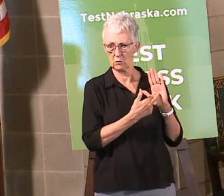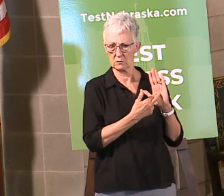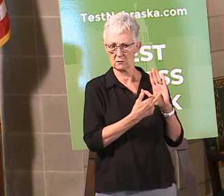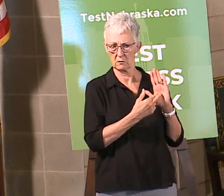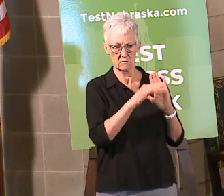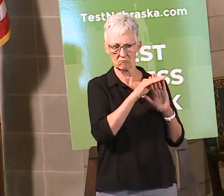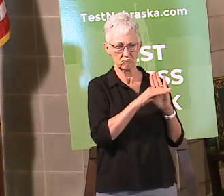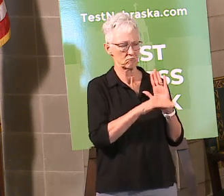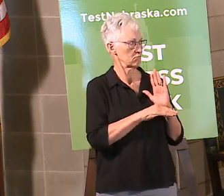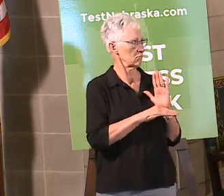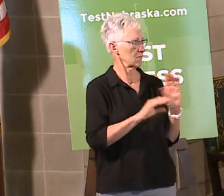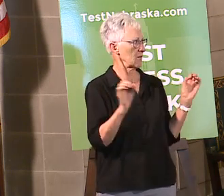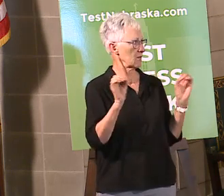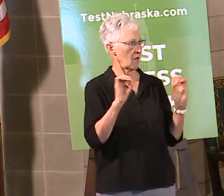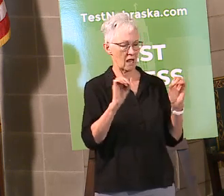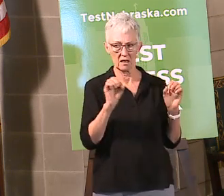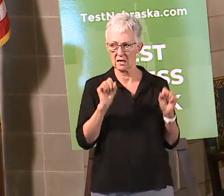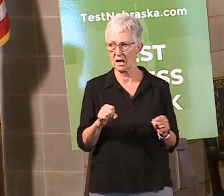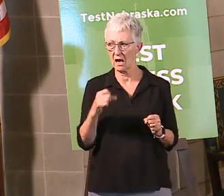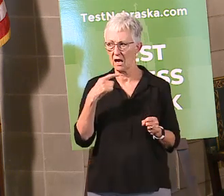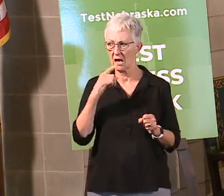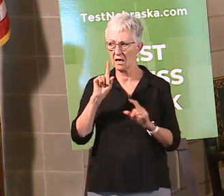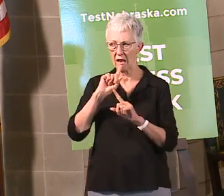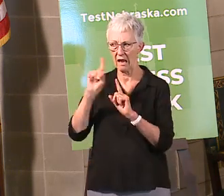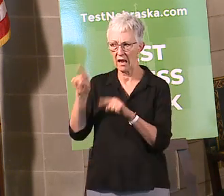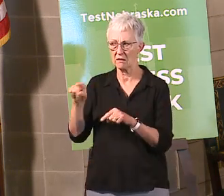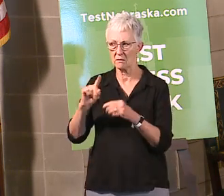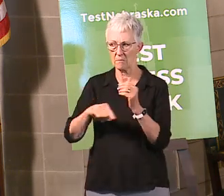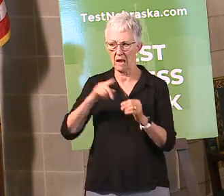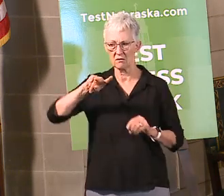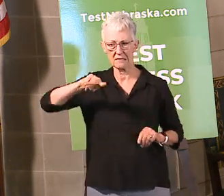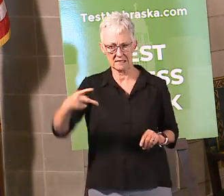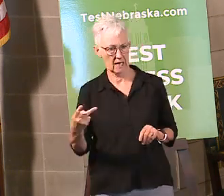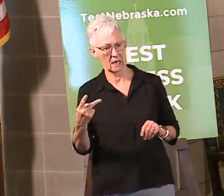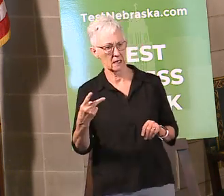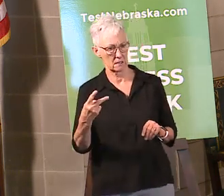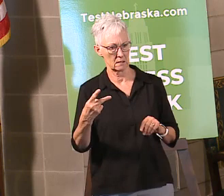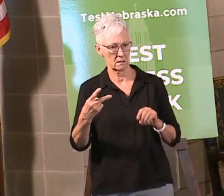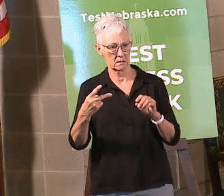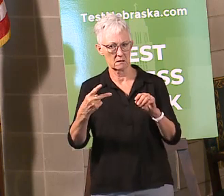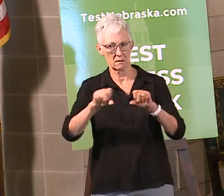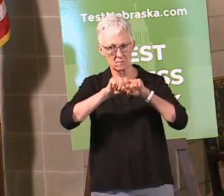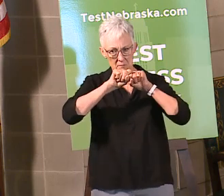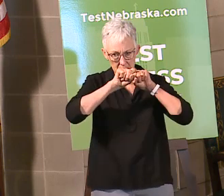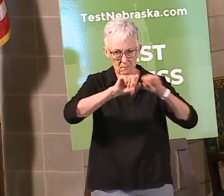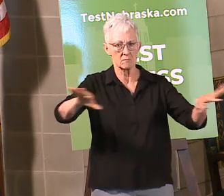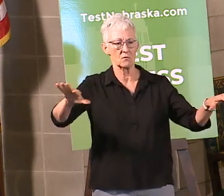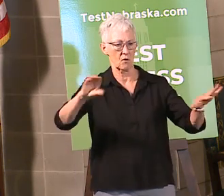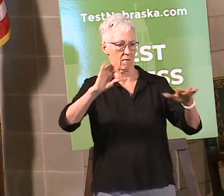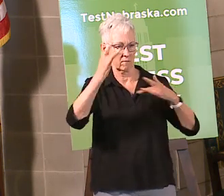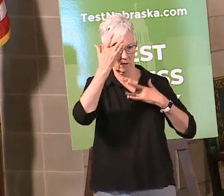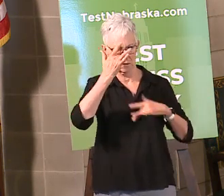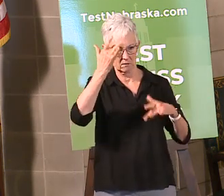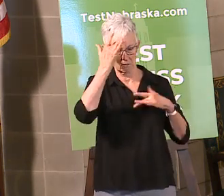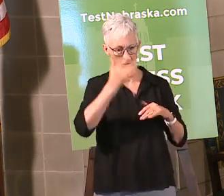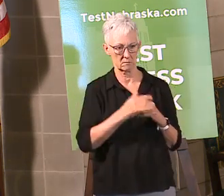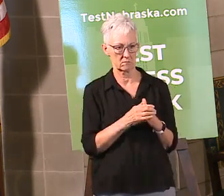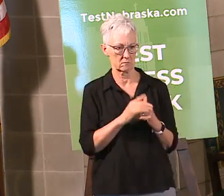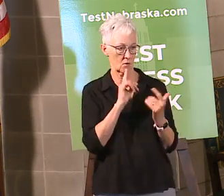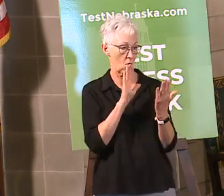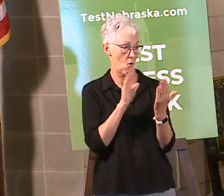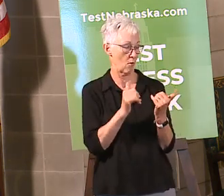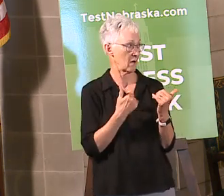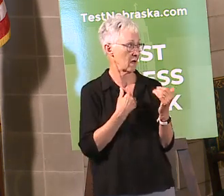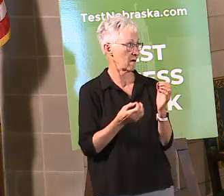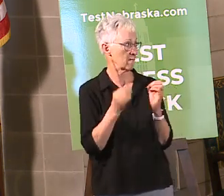So don't have anything that can tell you about whatever second surge might occur. Hopefully there'll be more data out, from the federal